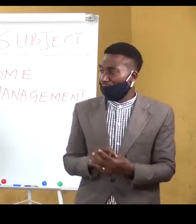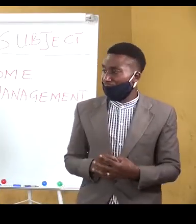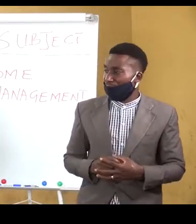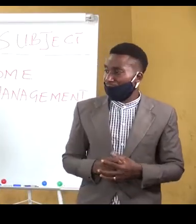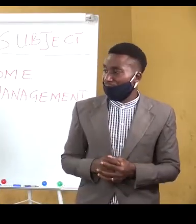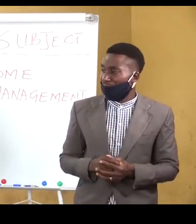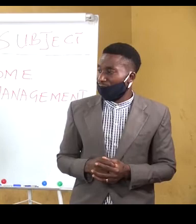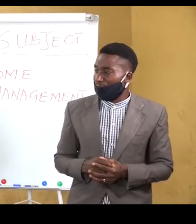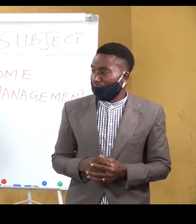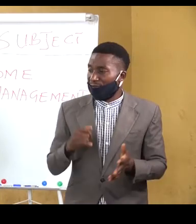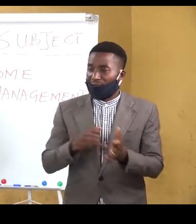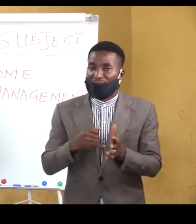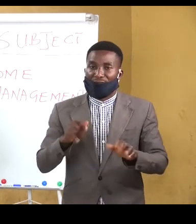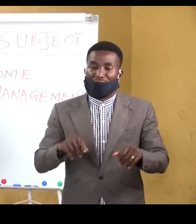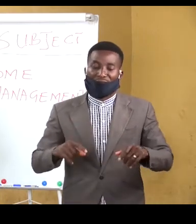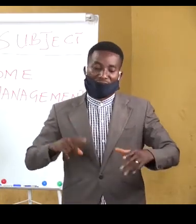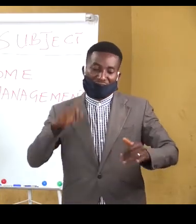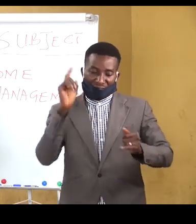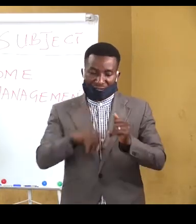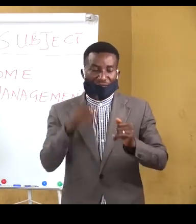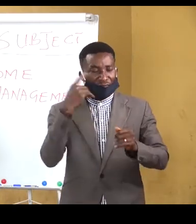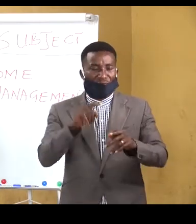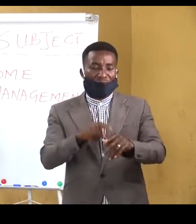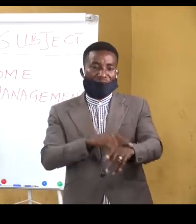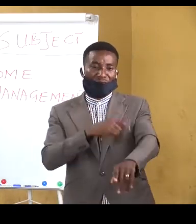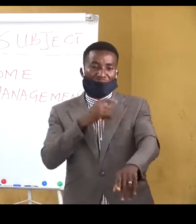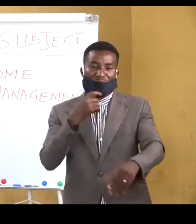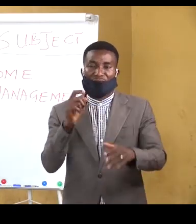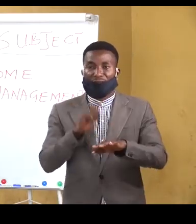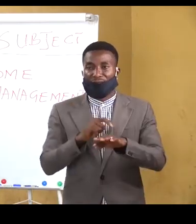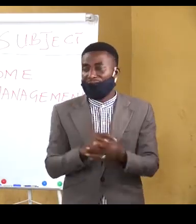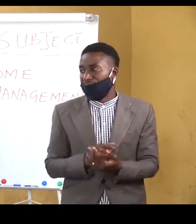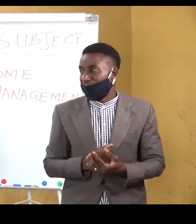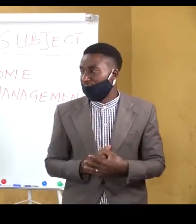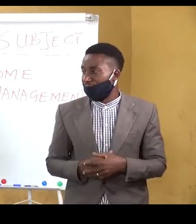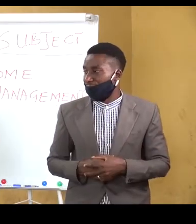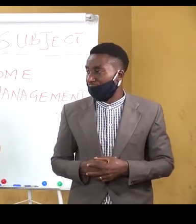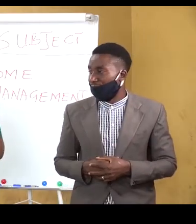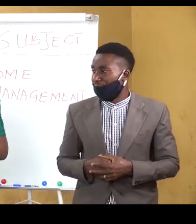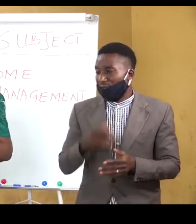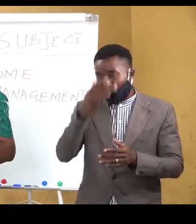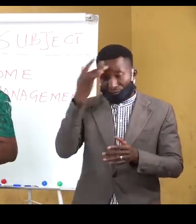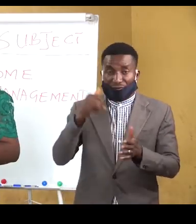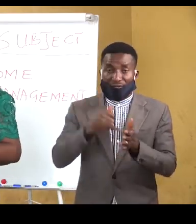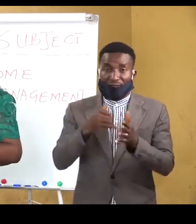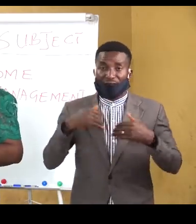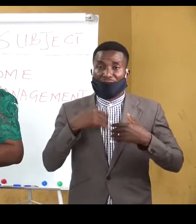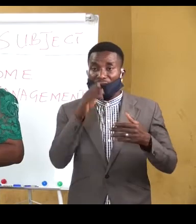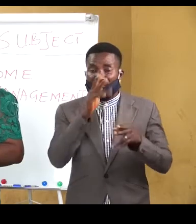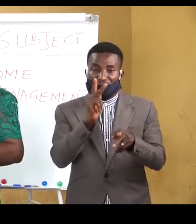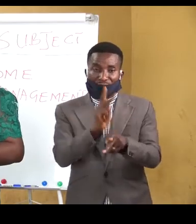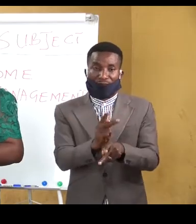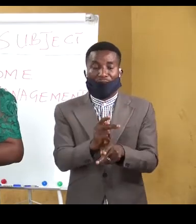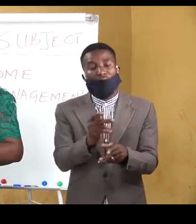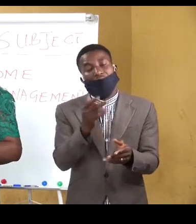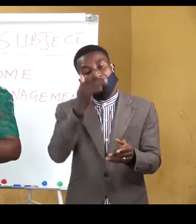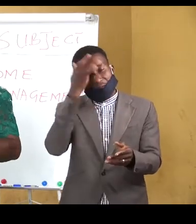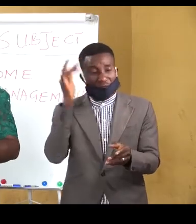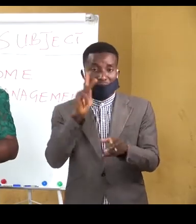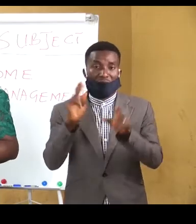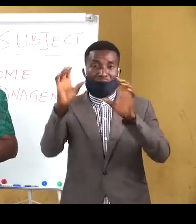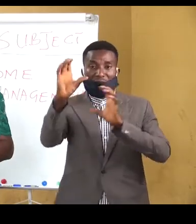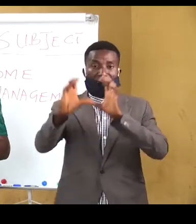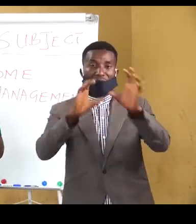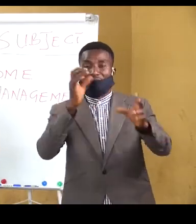be what? It can last up to a year or 2 years because it has been what? Chemicals have been added to it to help